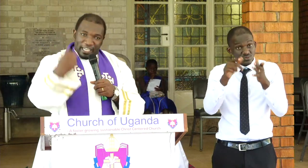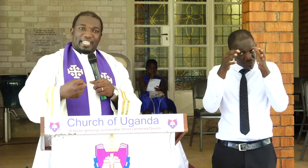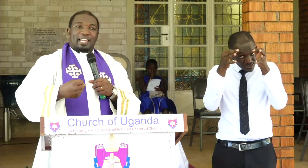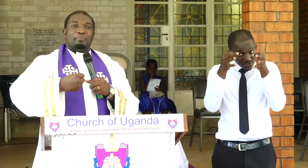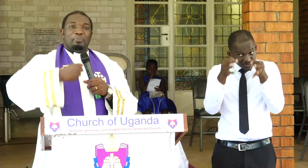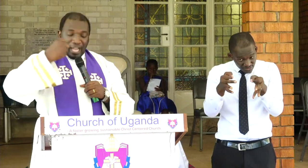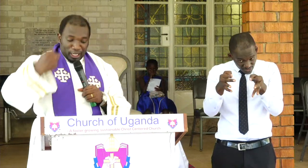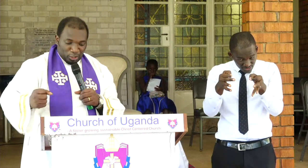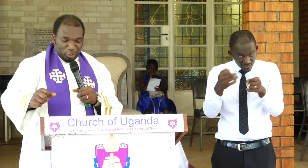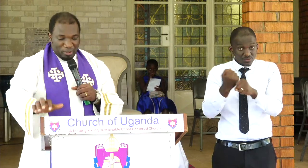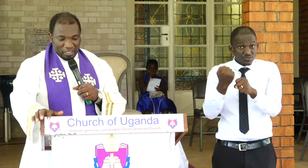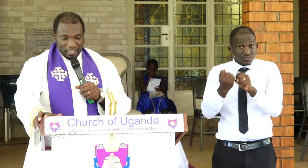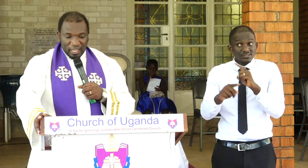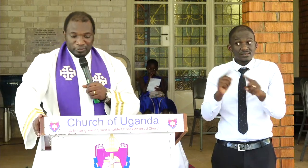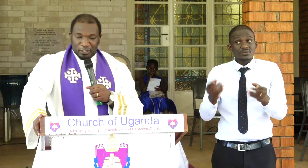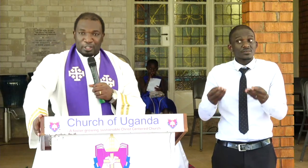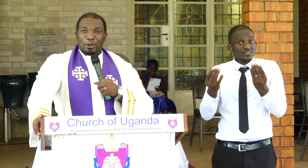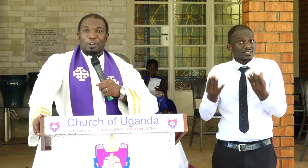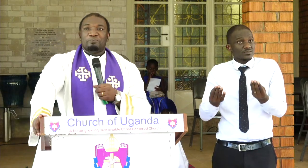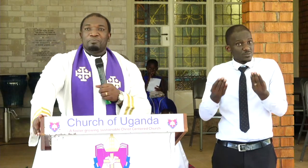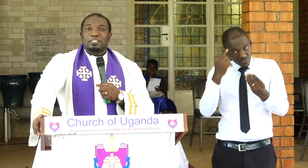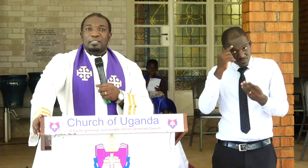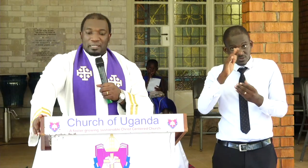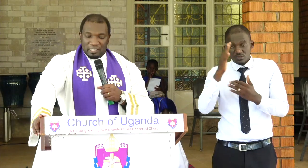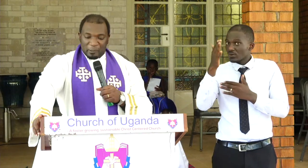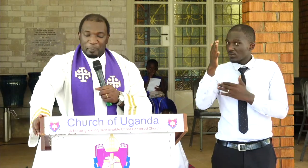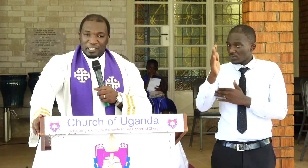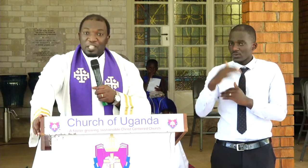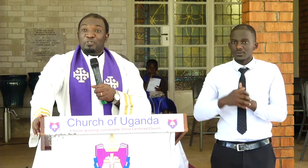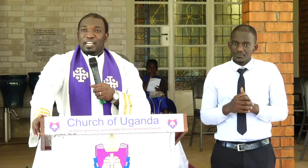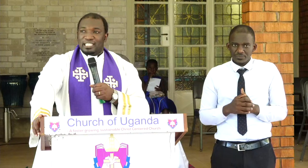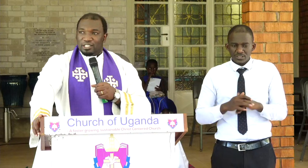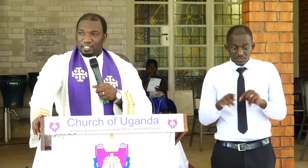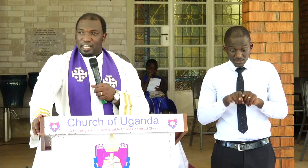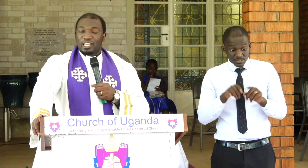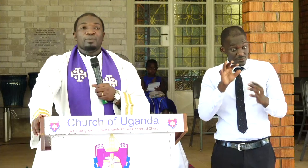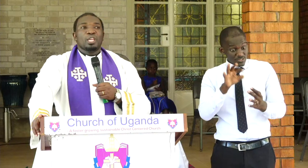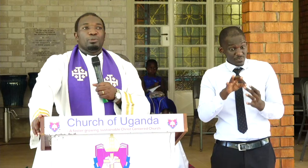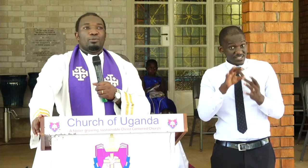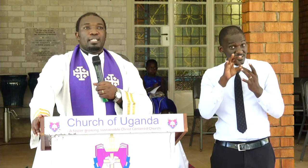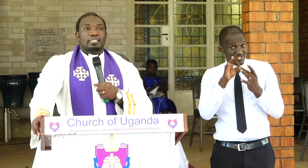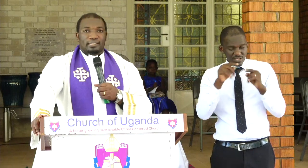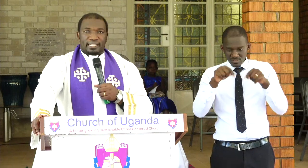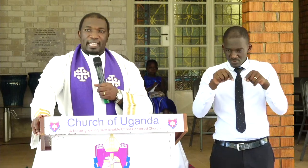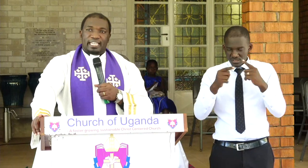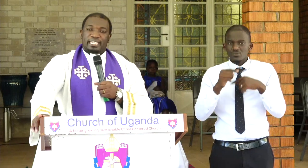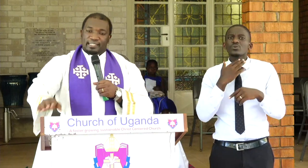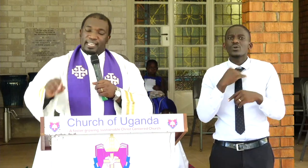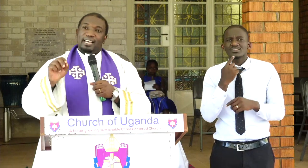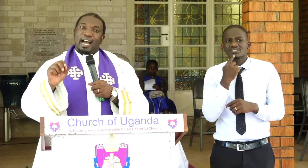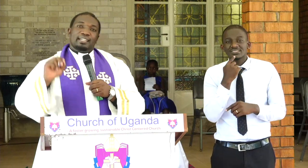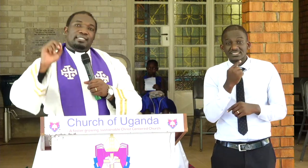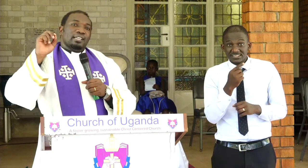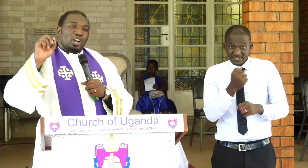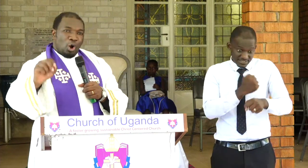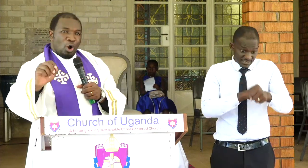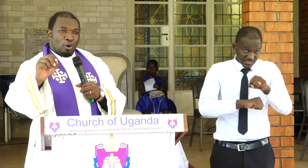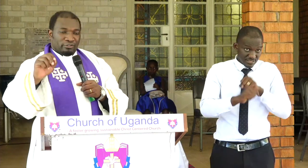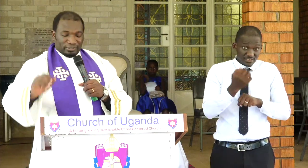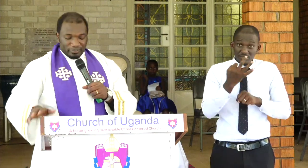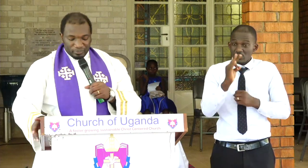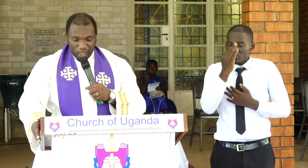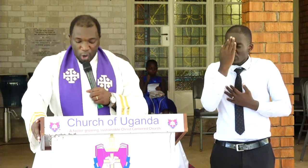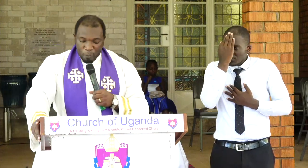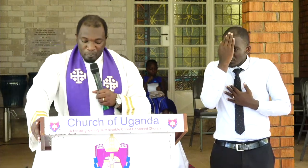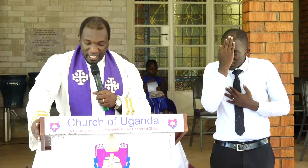to take it up and you do it for your God. And specifically today, we want to say it is an act